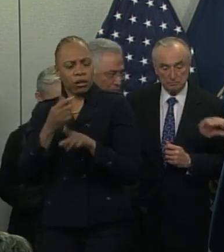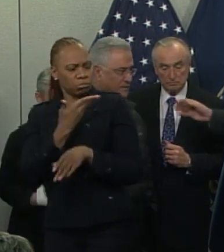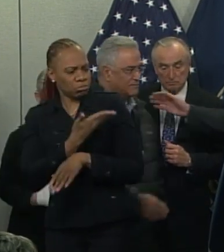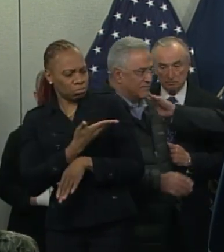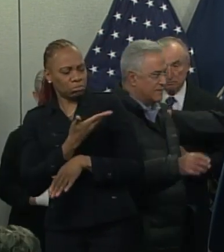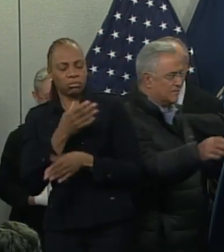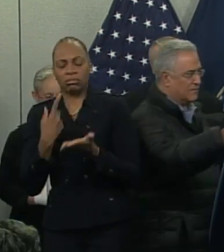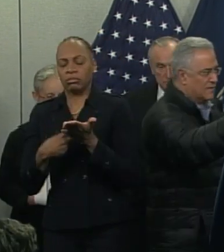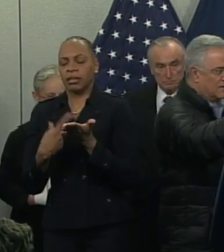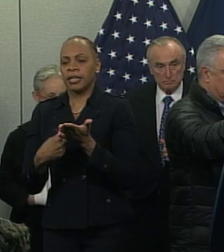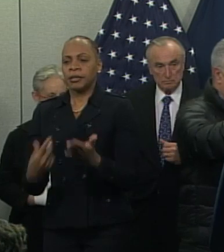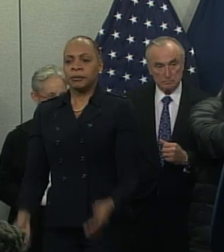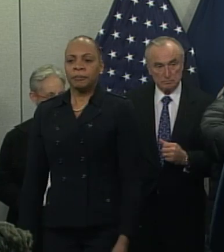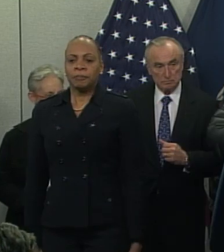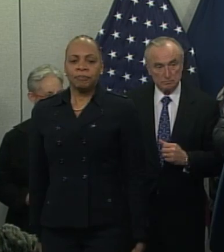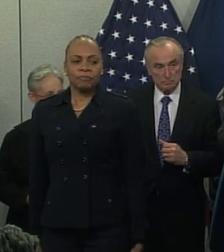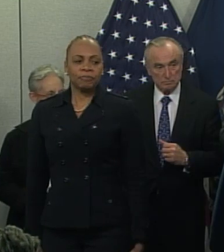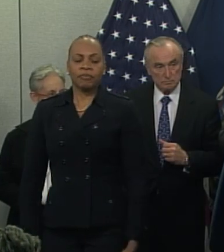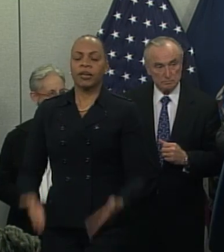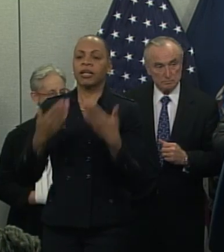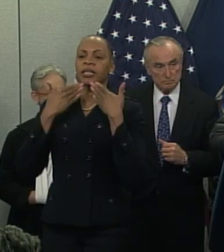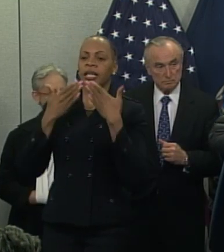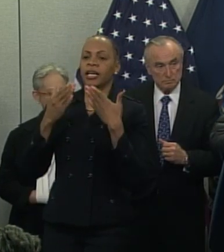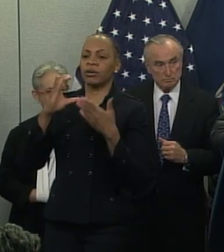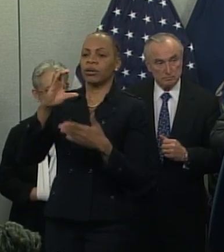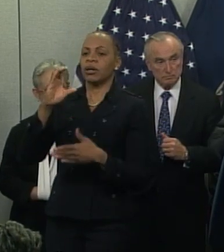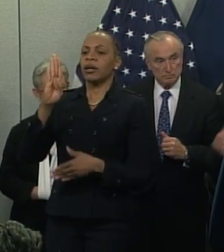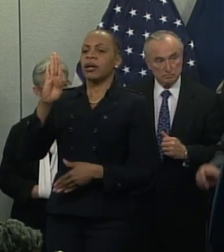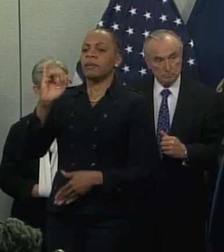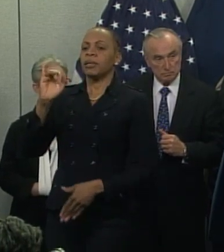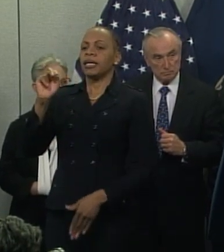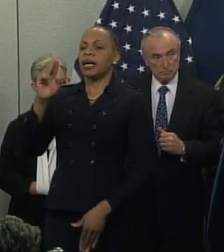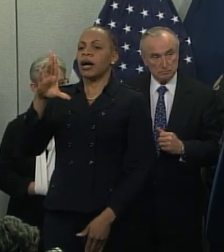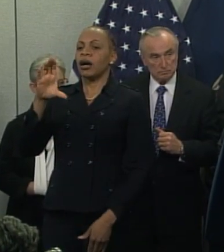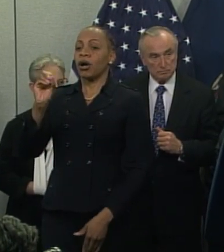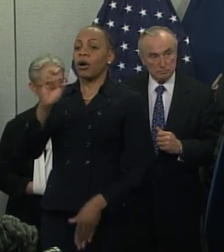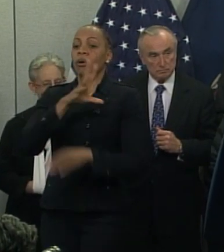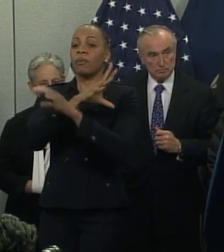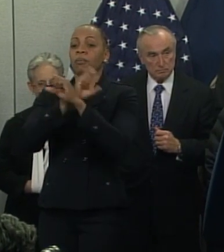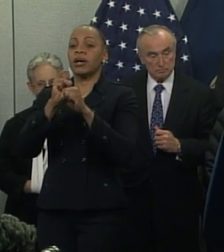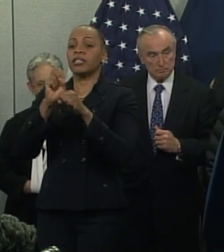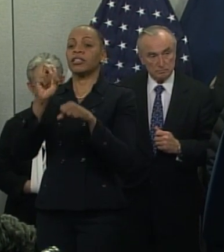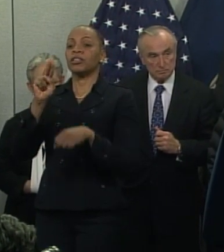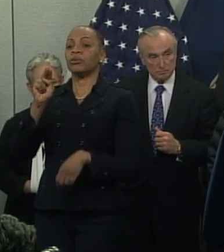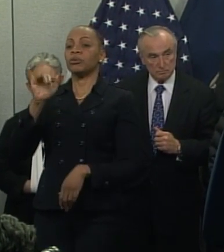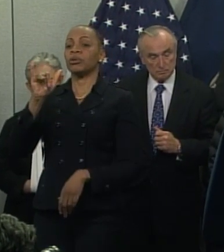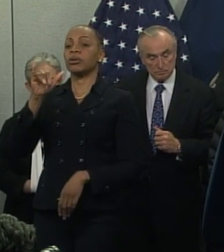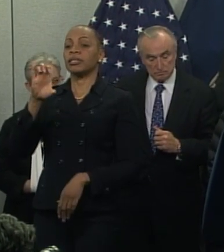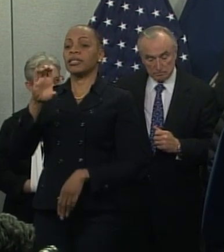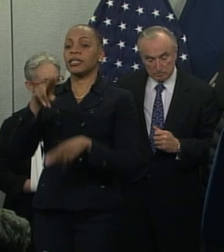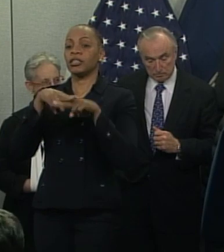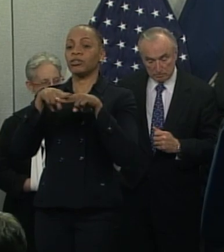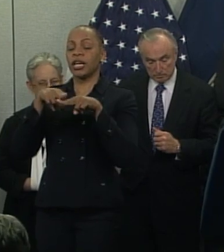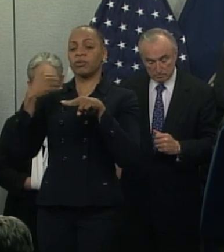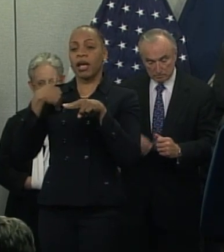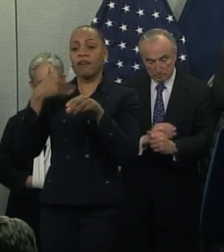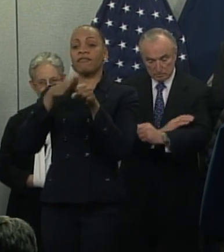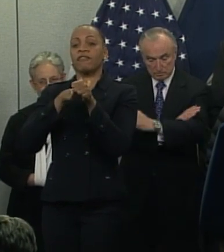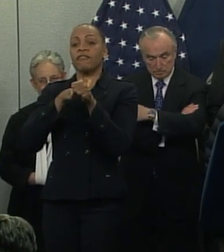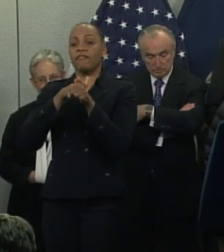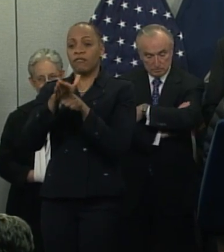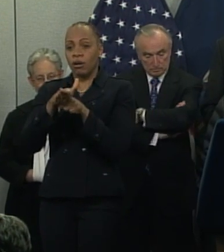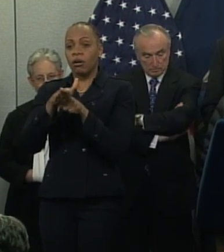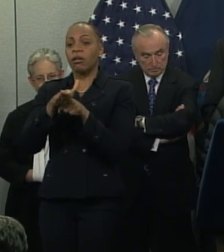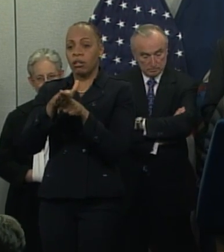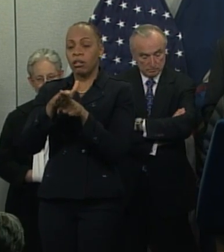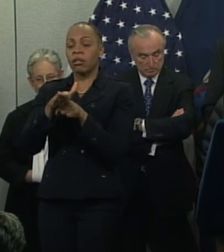blank and reintroduce? Thank you, sir. Carmen Bianco. I'm the president of New York City Transit. Tonight we have a full complement of snow